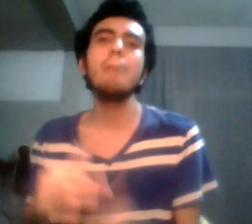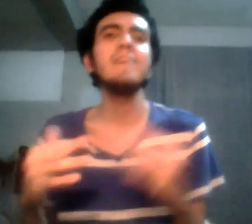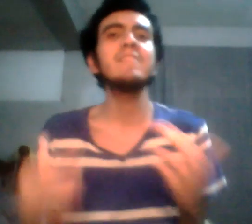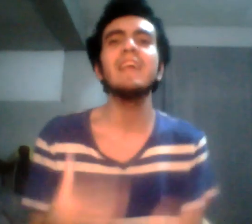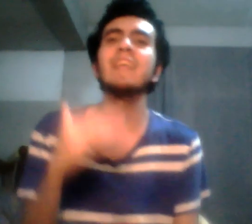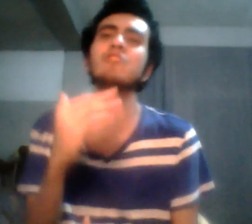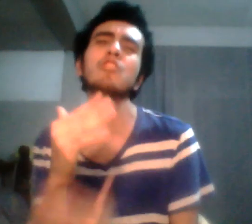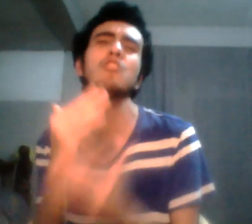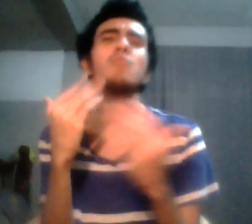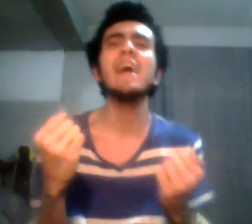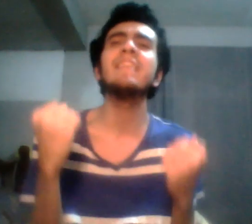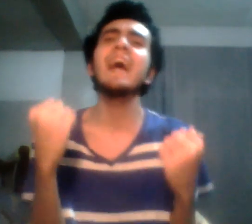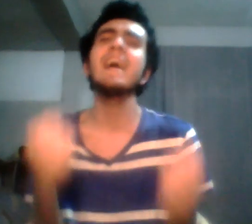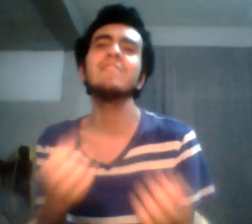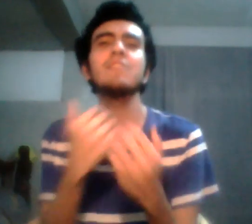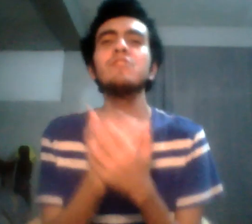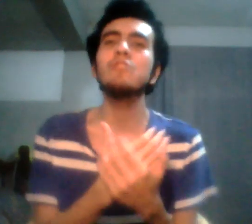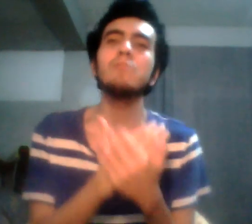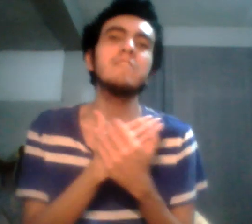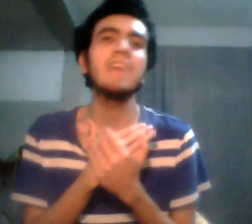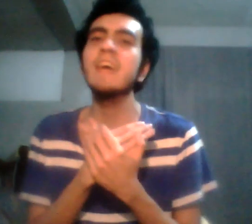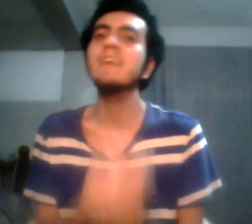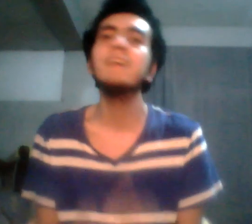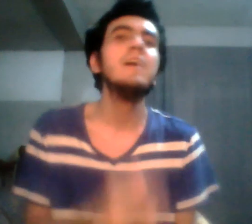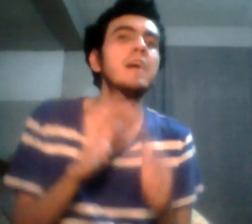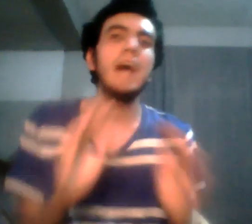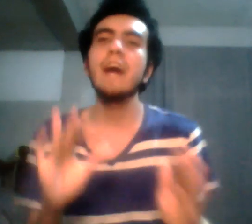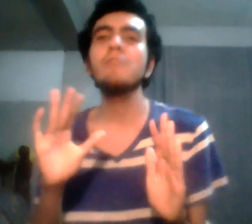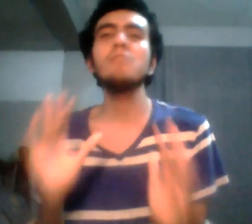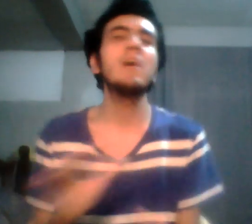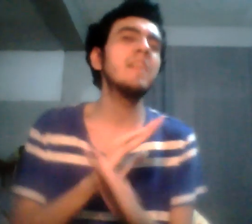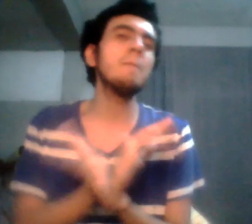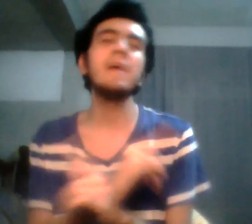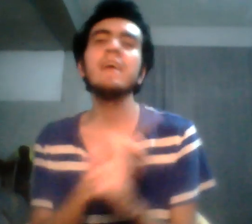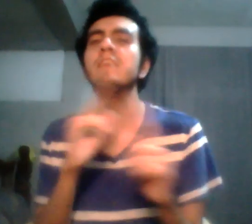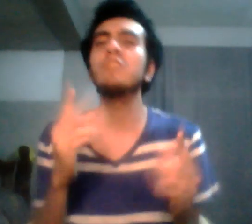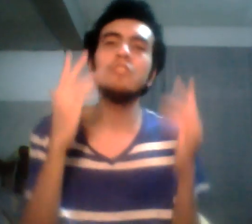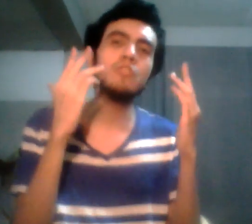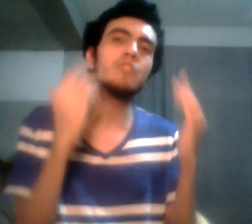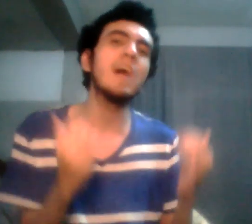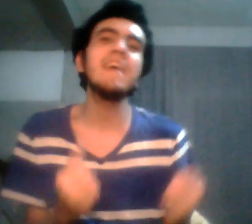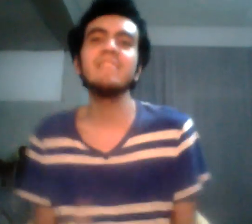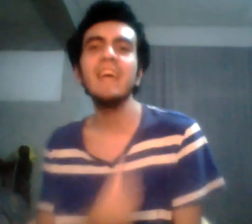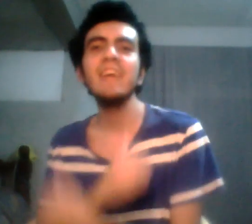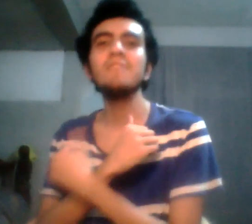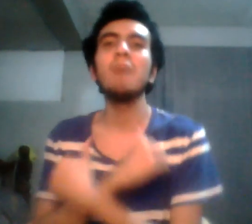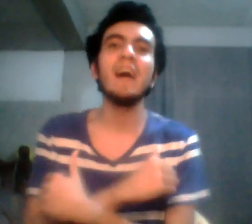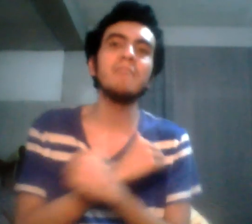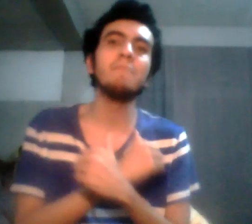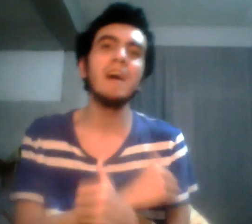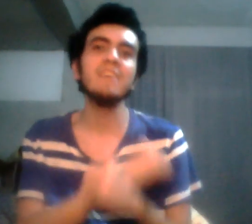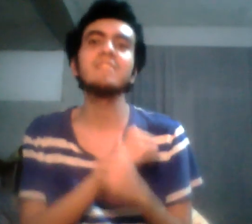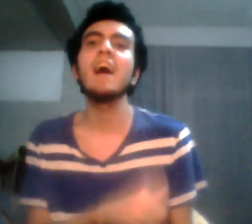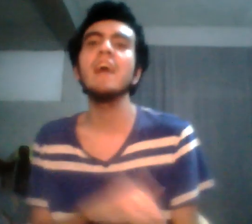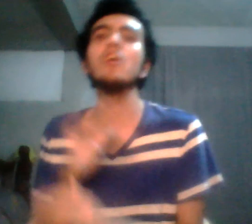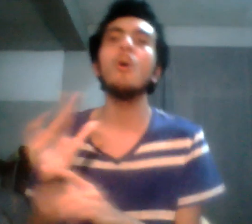been telling you white lies so you will stay. I don't wanna make you cry. Stay here by my side.